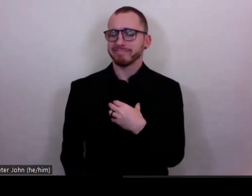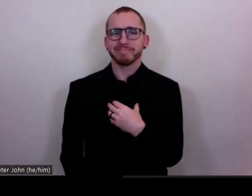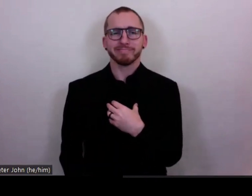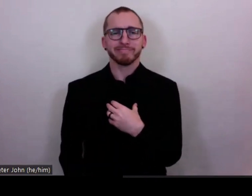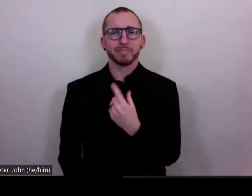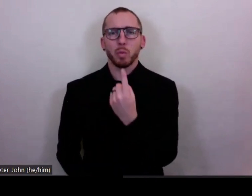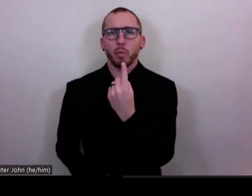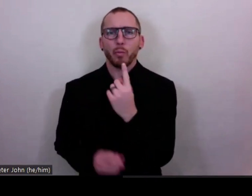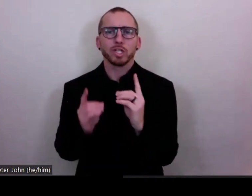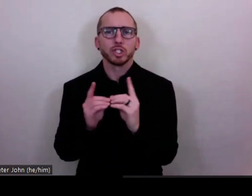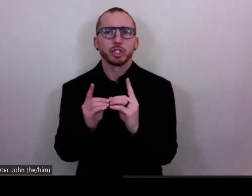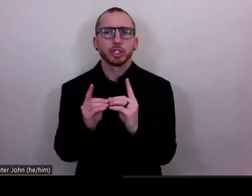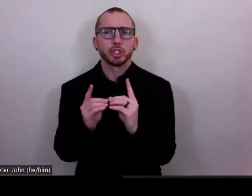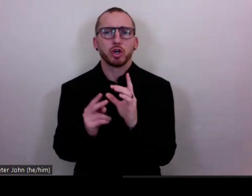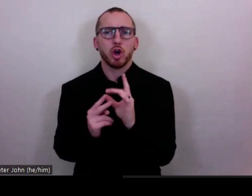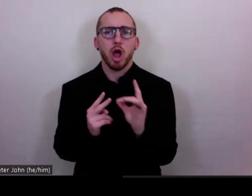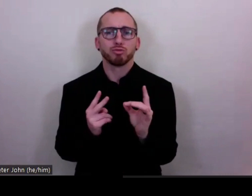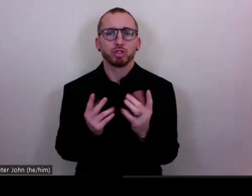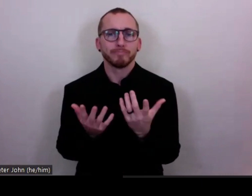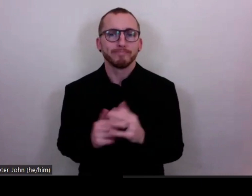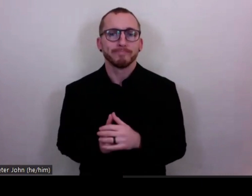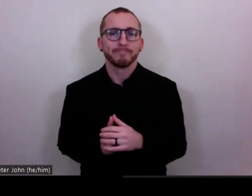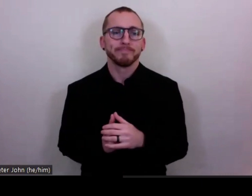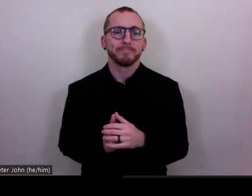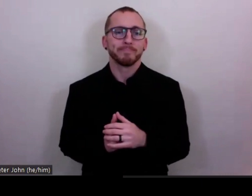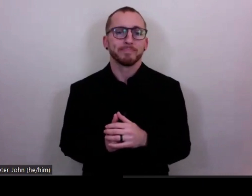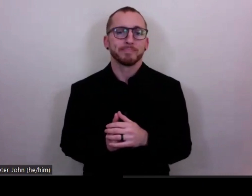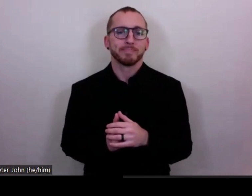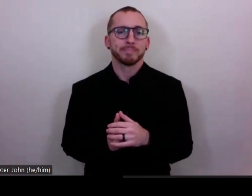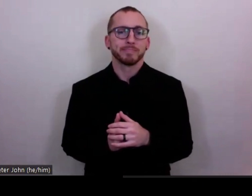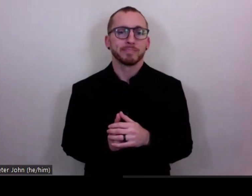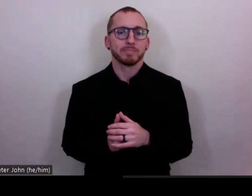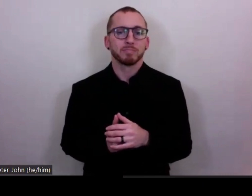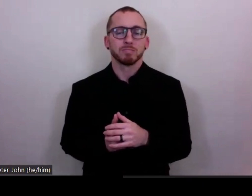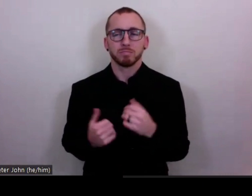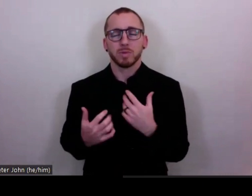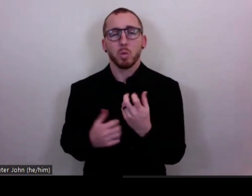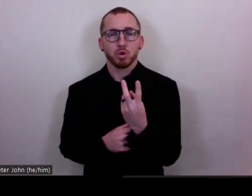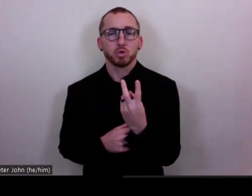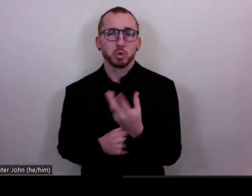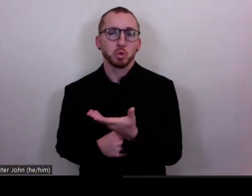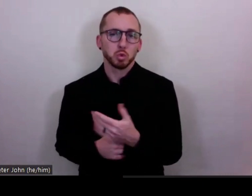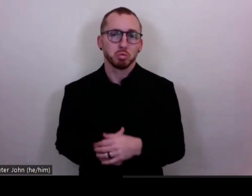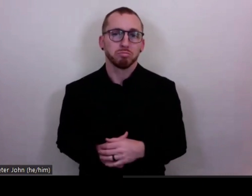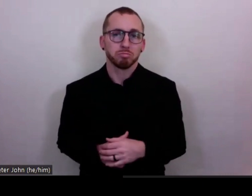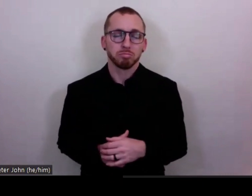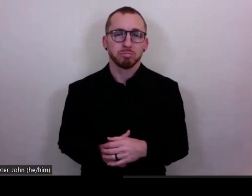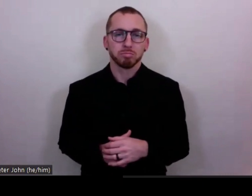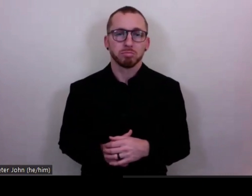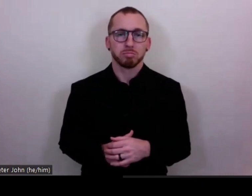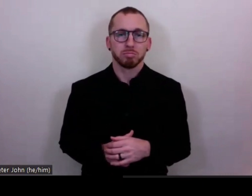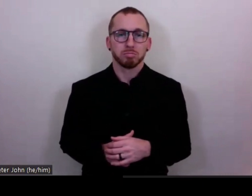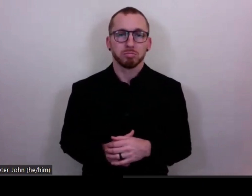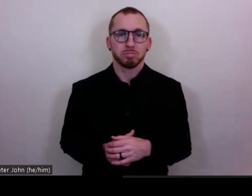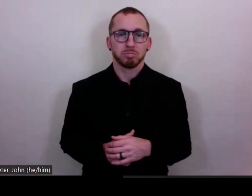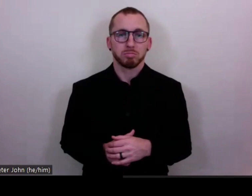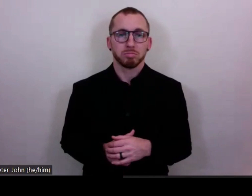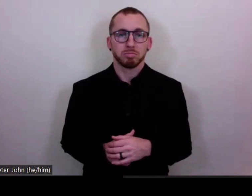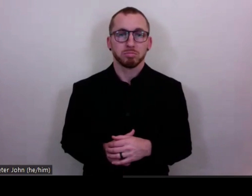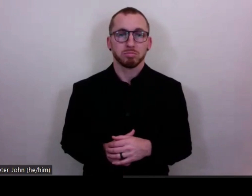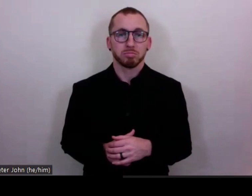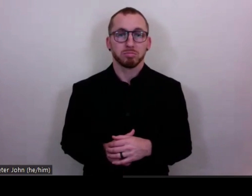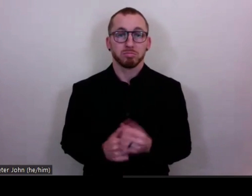on the menu at dinner, and they would like two. I'm not making light of that, but that's